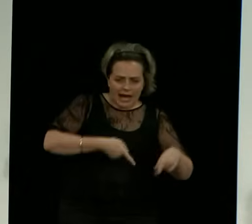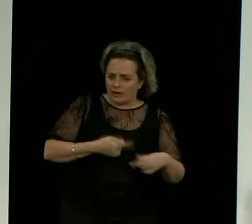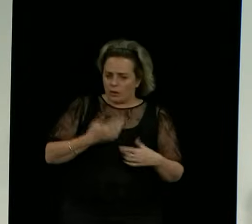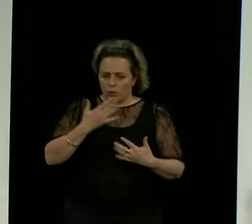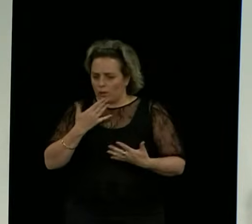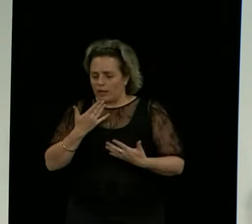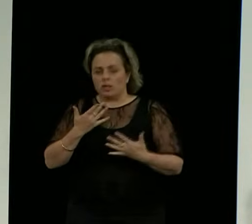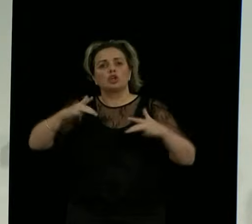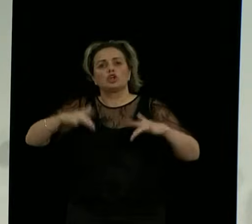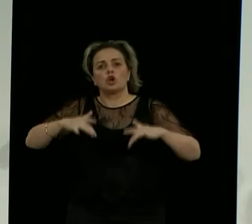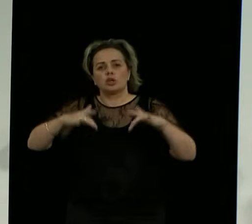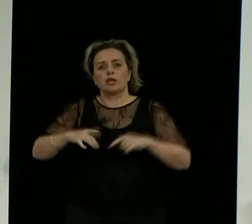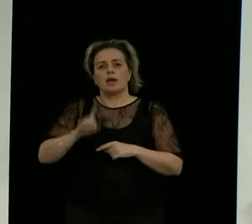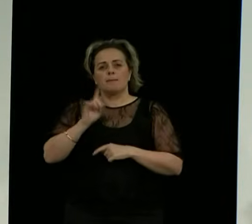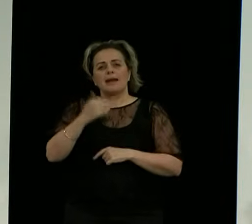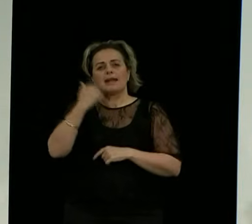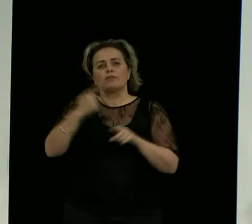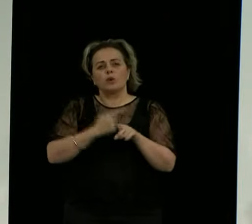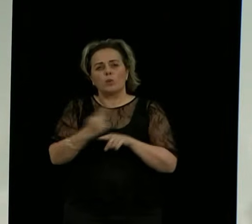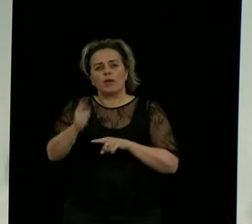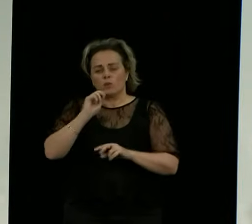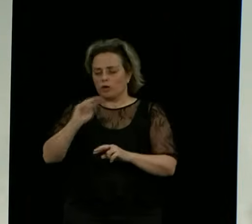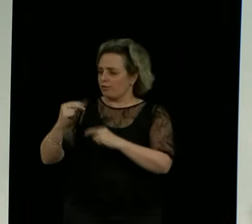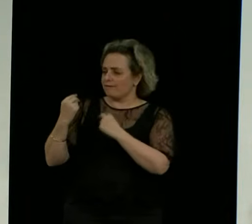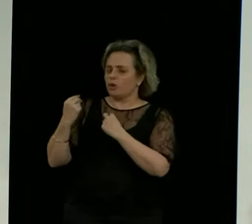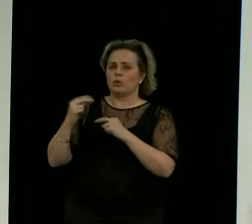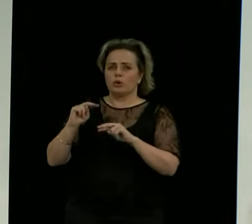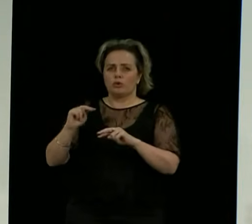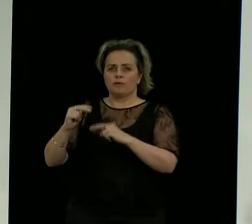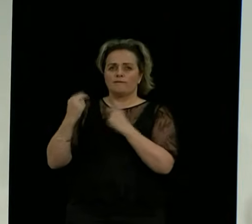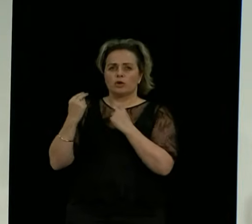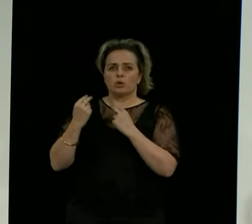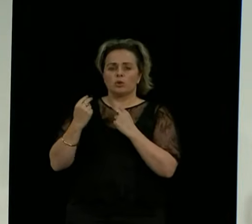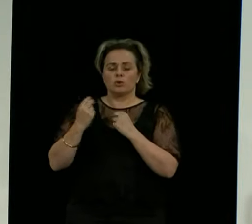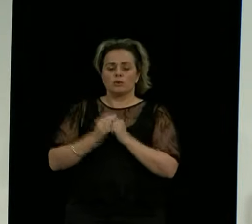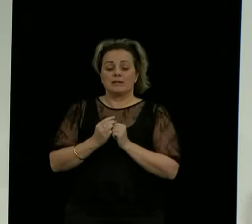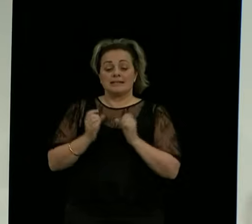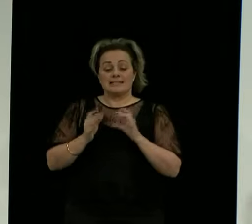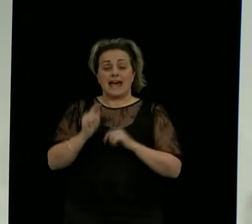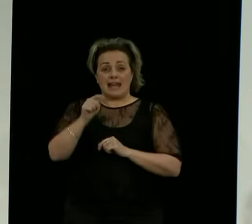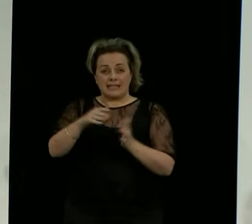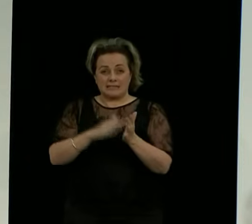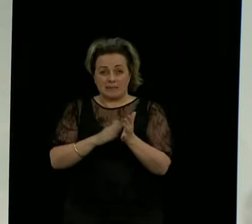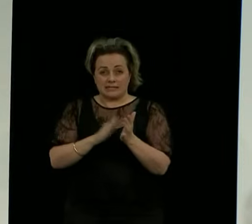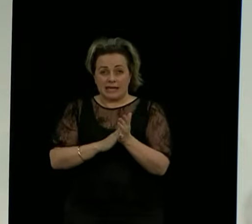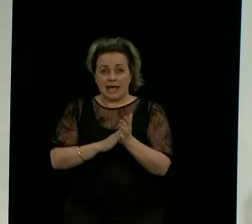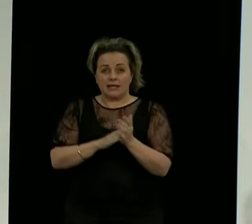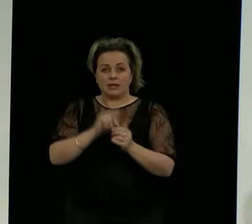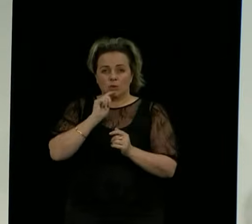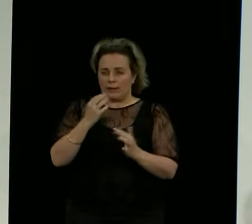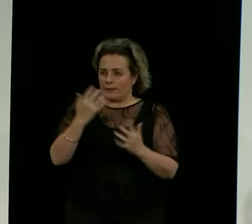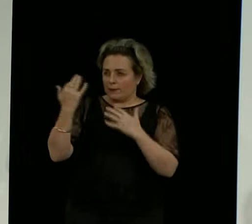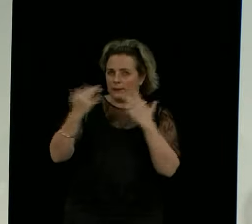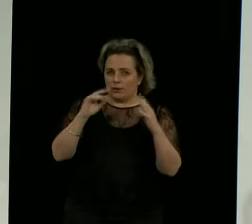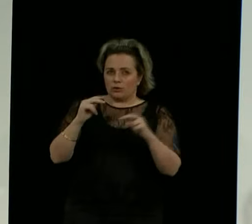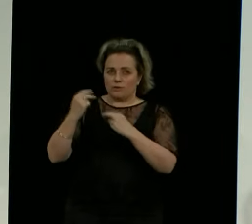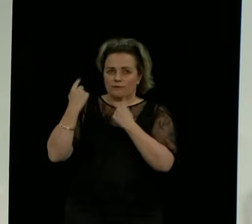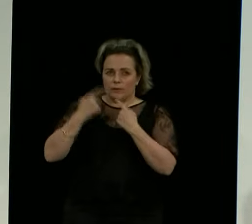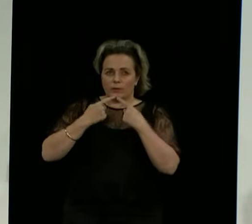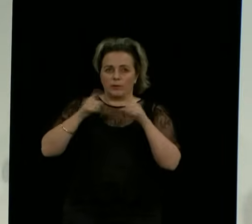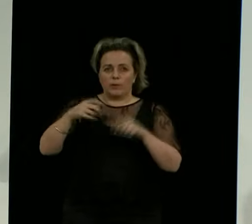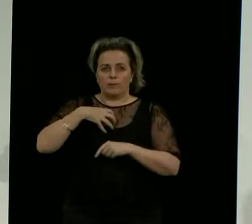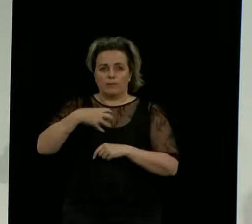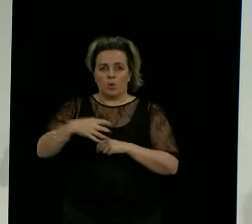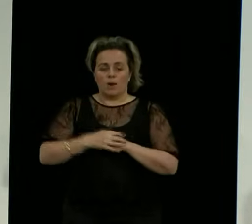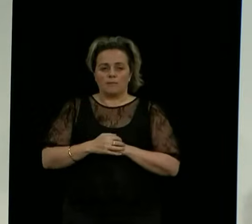to step into them on a weekly basis, starting from next Monday. At step 2, we predominantly remain in level 3